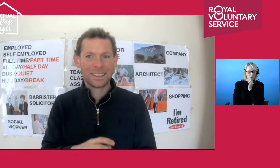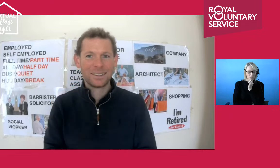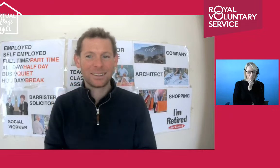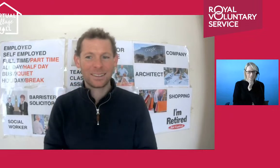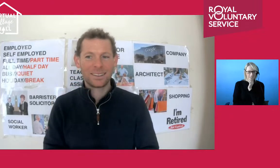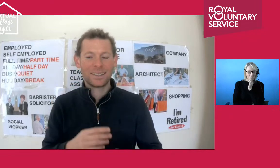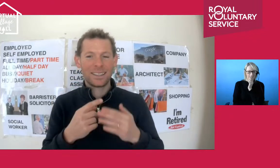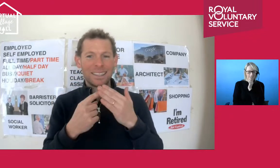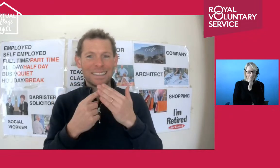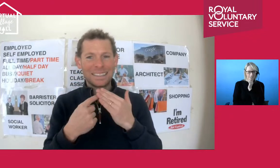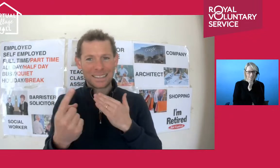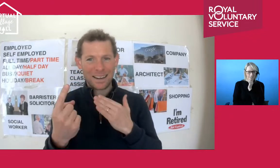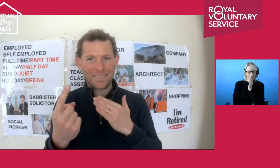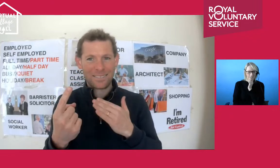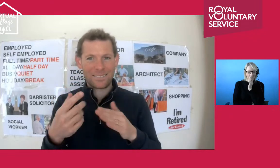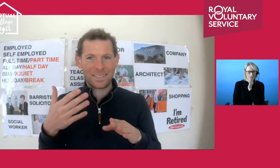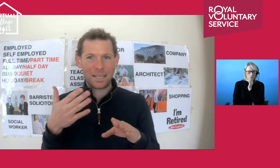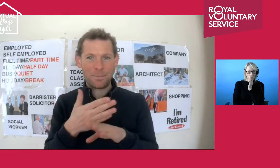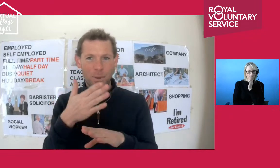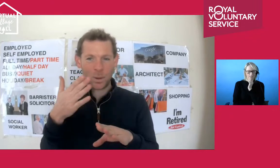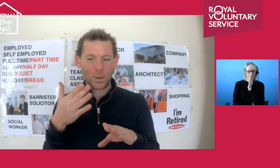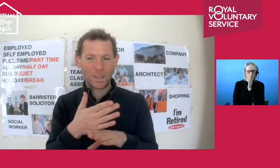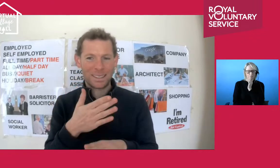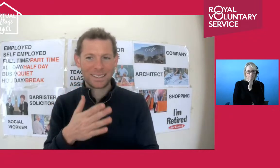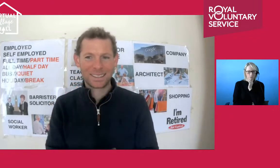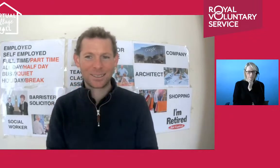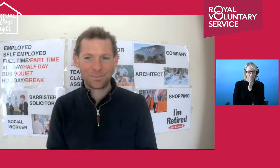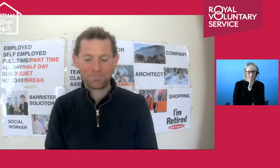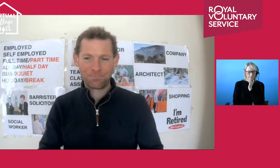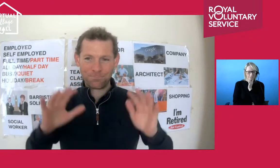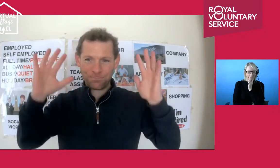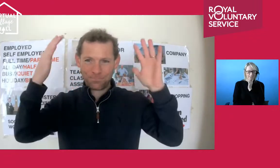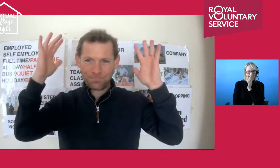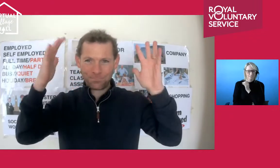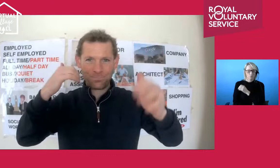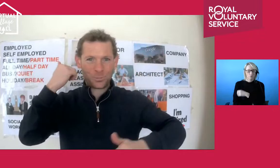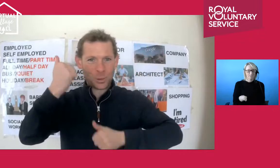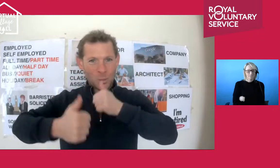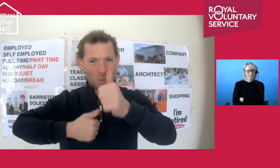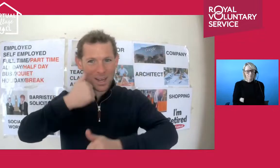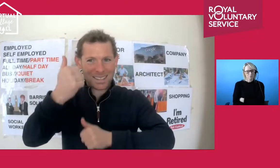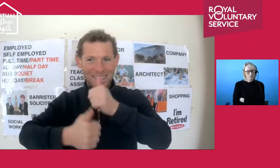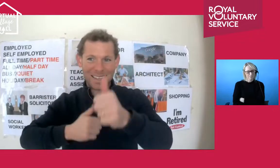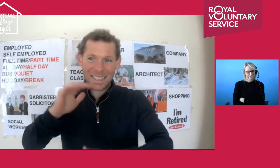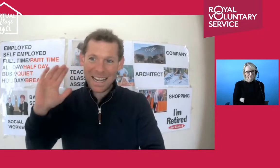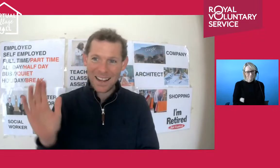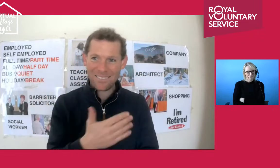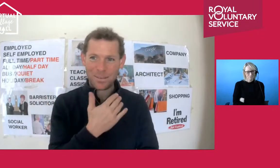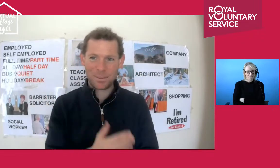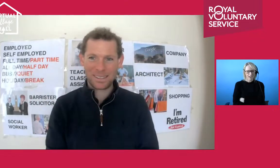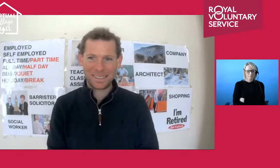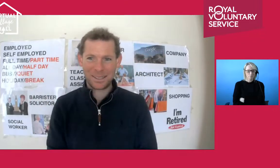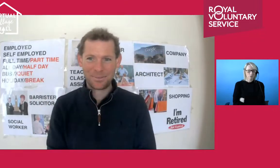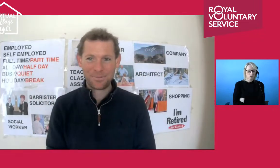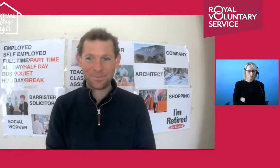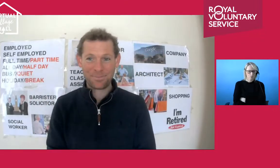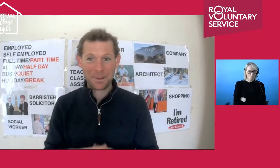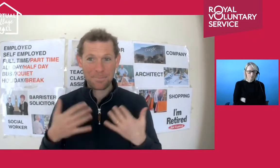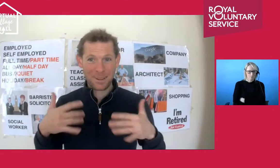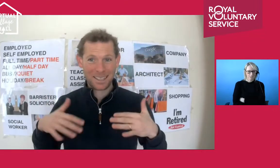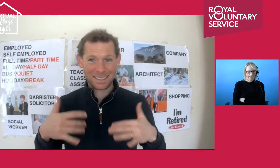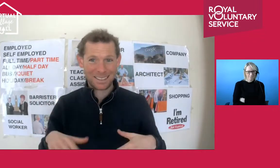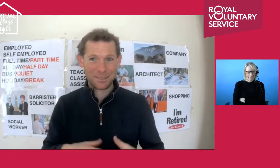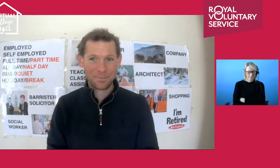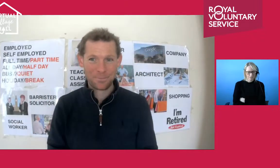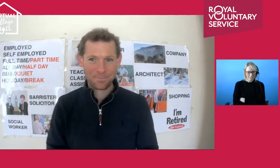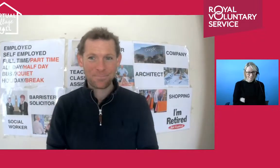And number 20 was self-employed. So well done, everyone. Everyone got them all